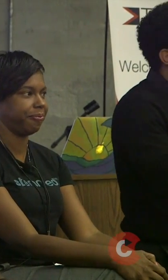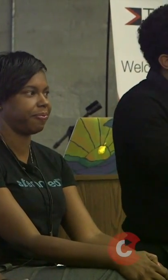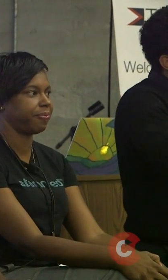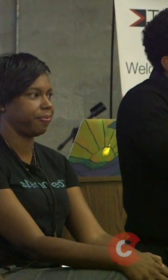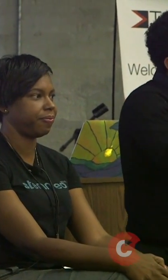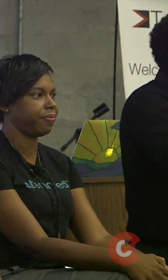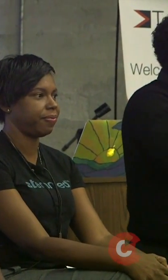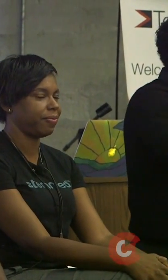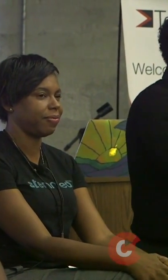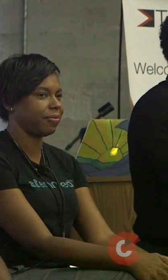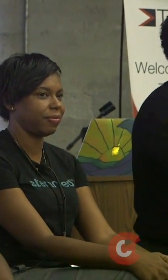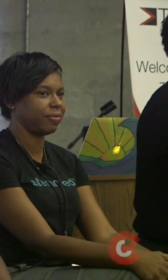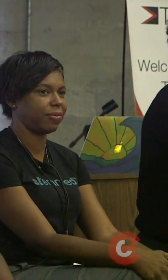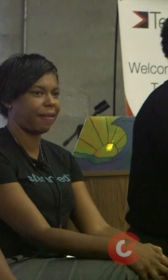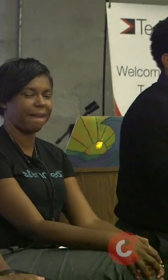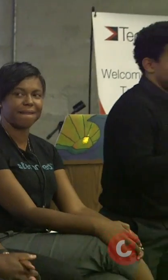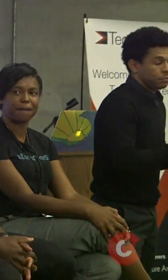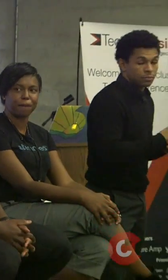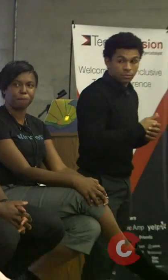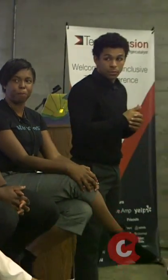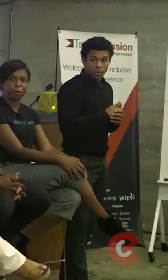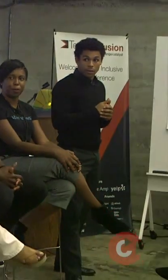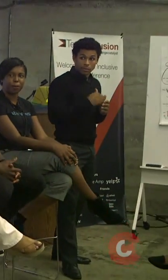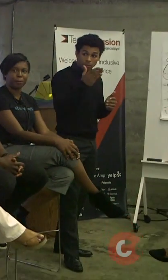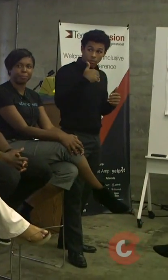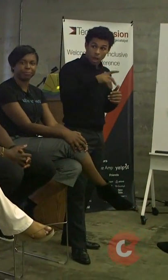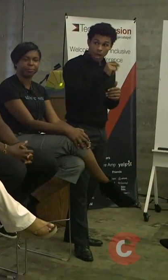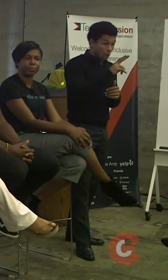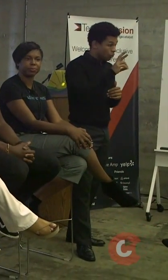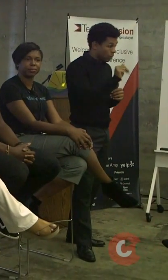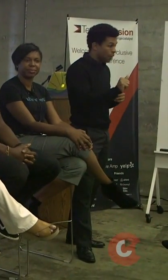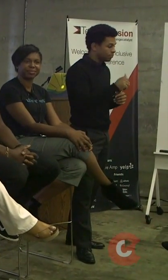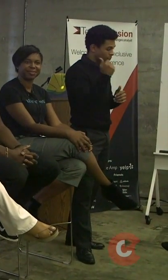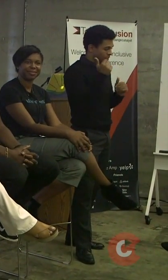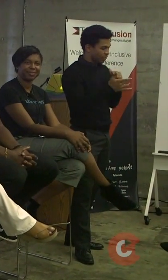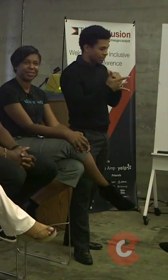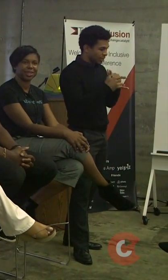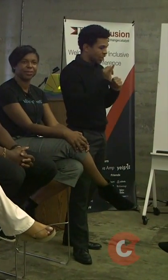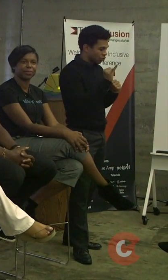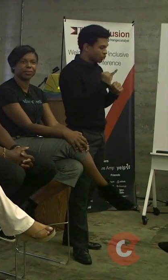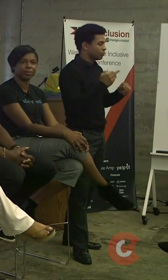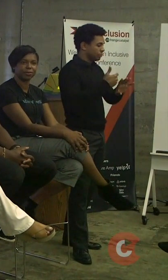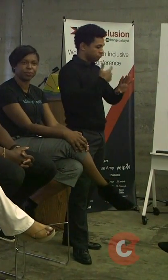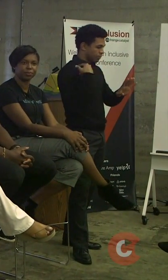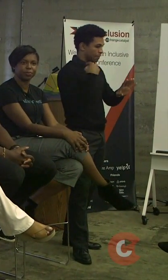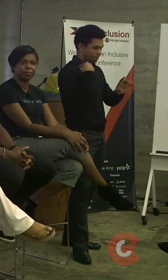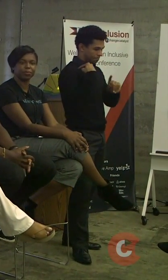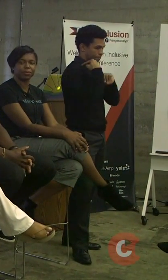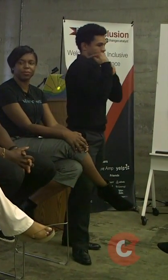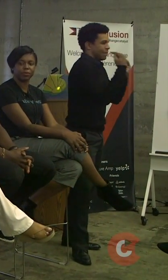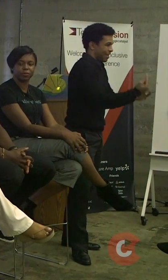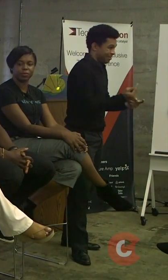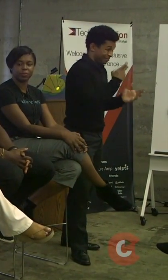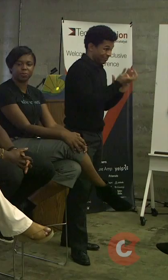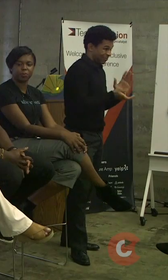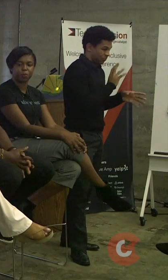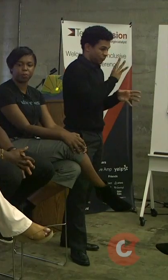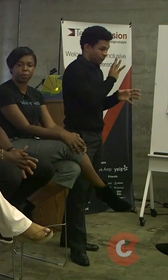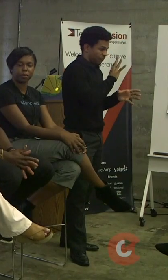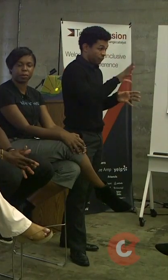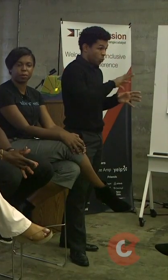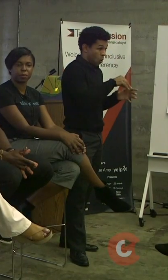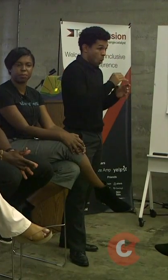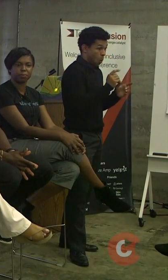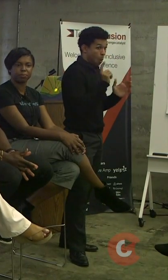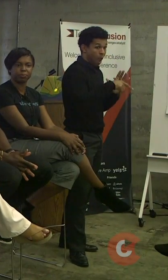So. Laura, you've been in the tech industry for a while. You were at Twitter, then you were at Jawbone, right? I'm interested in how